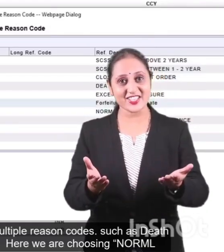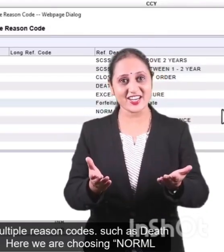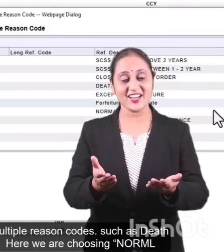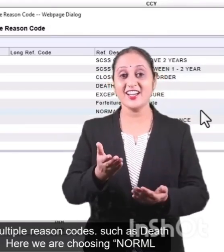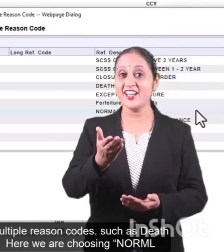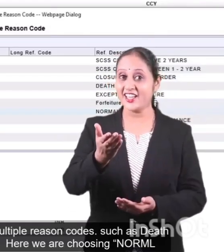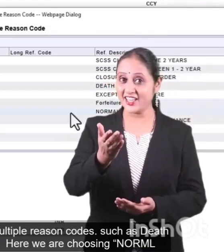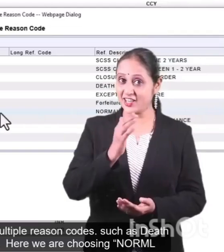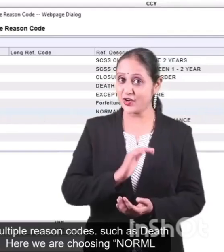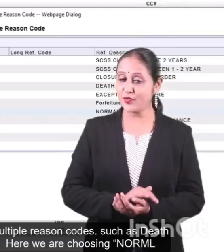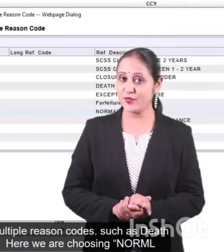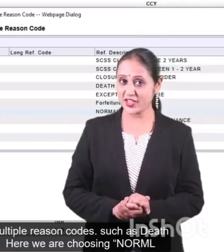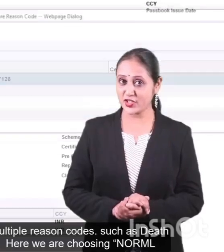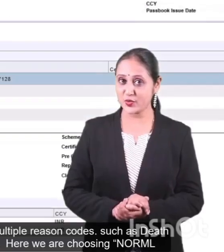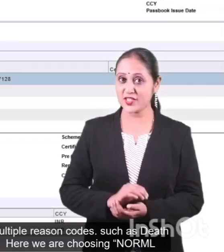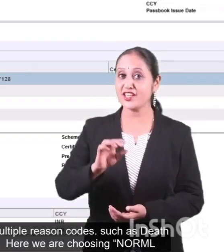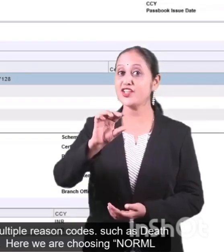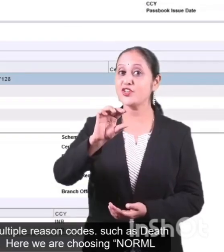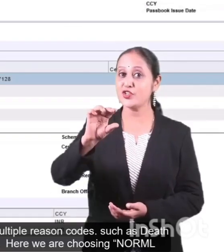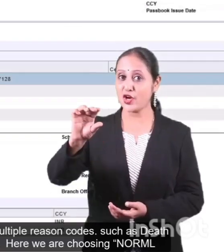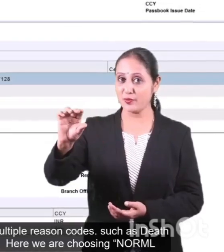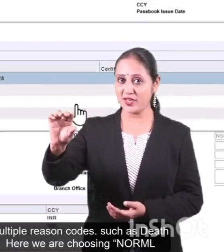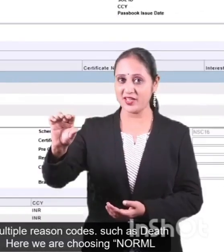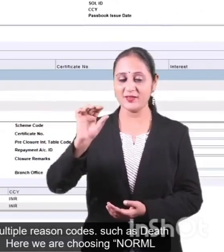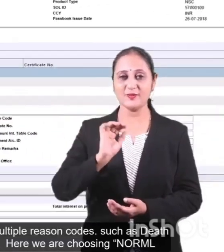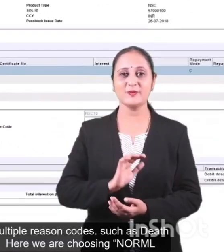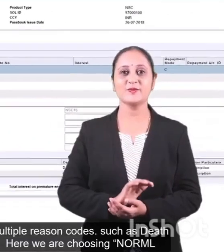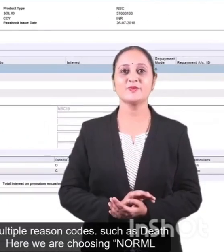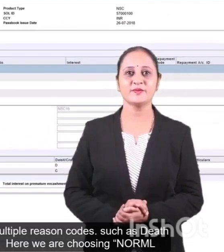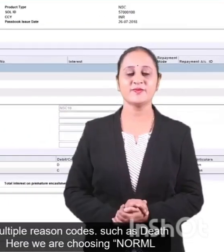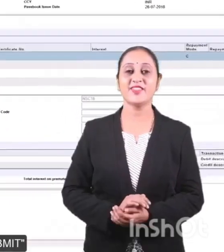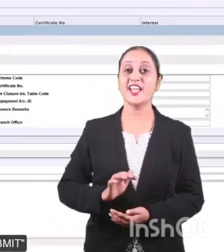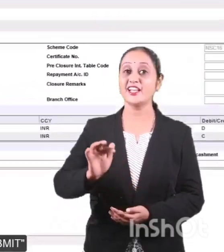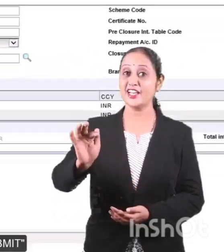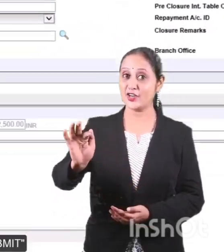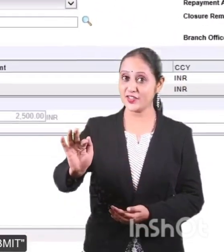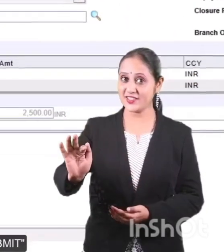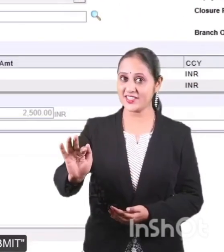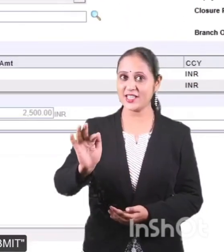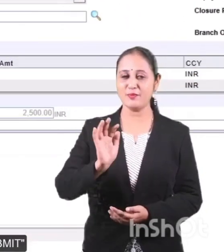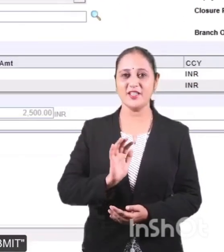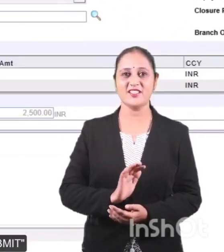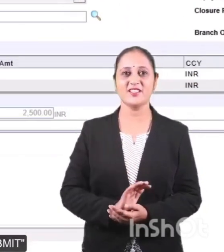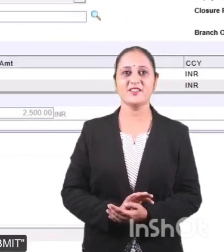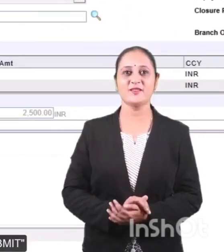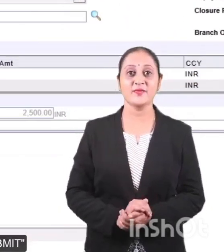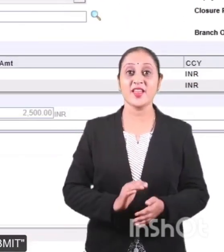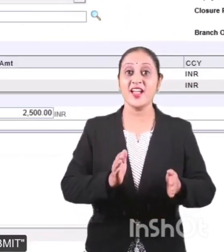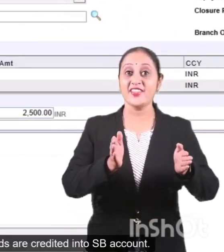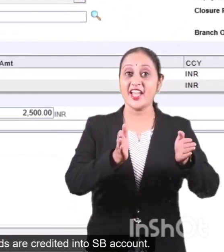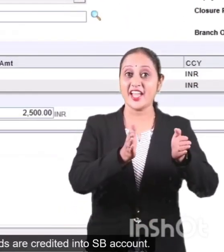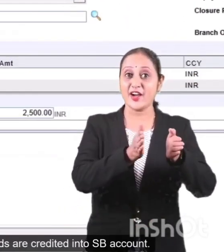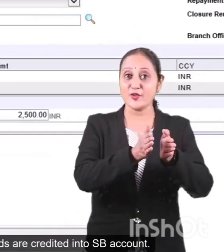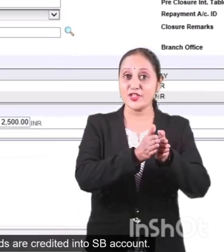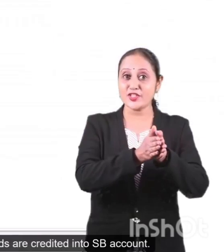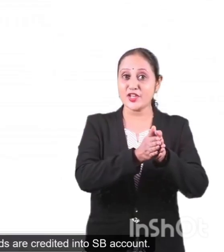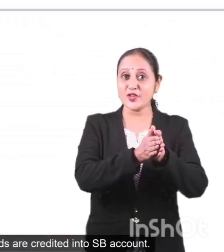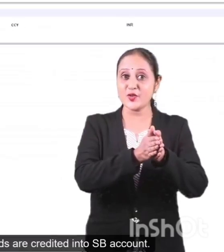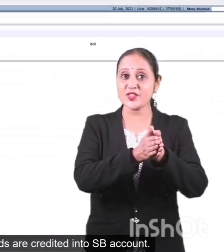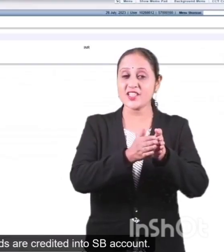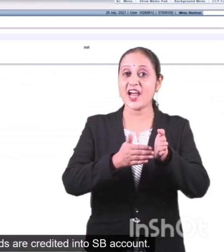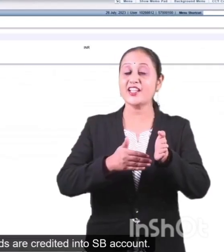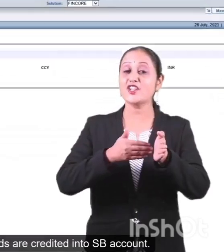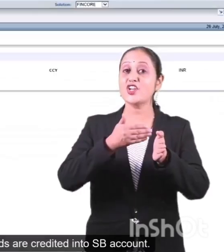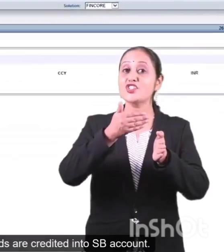normal closure, etc. Here we are choosing normal. Then click on submit.